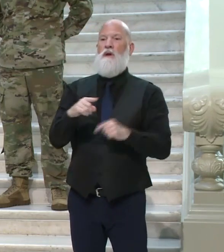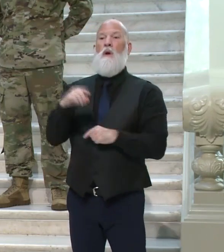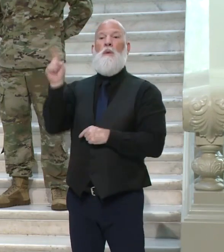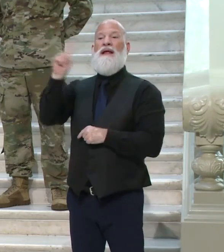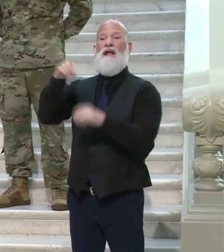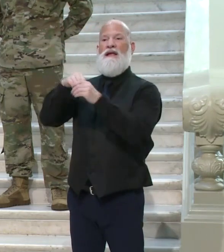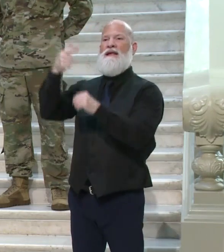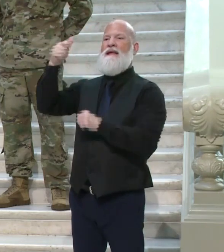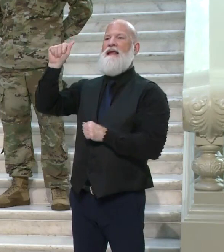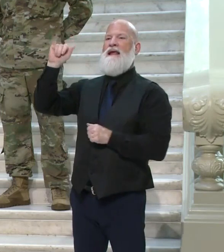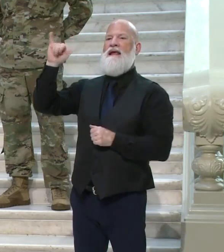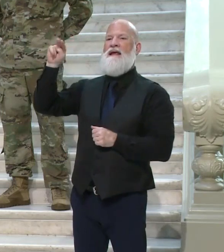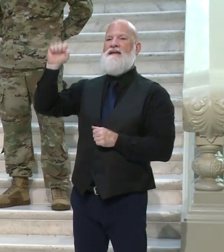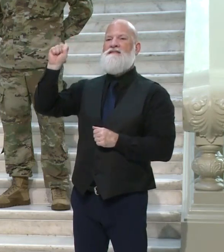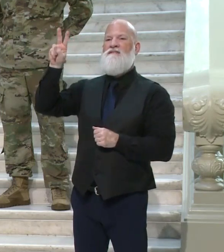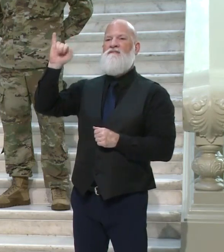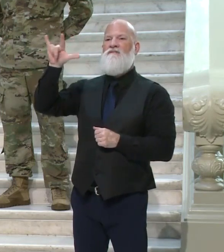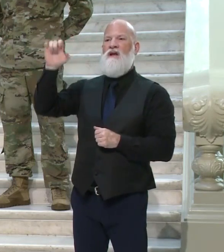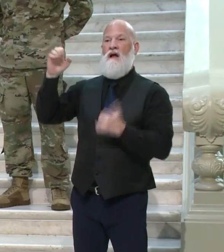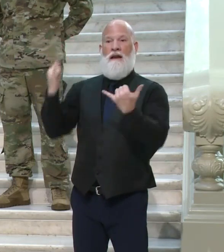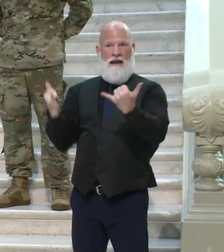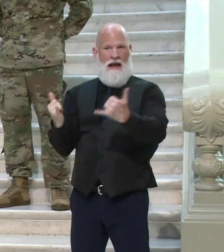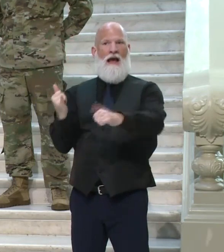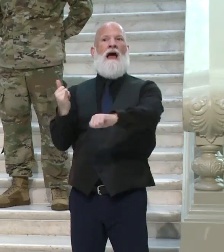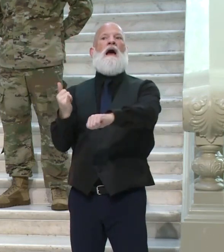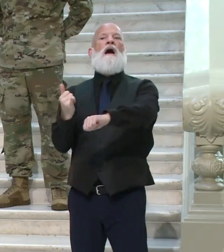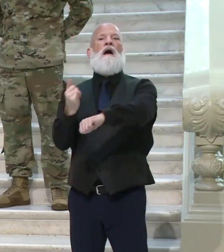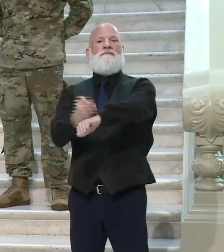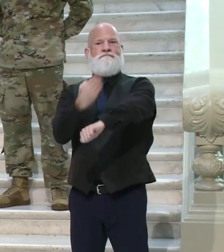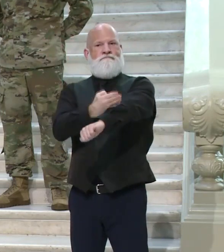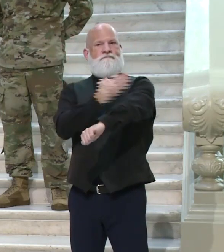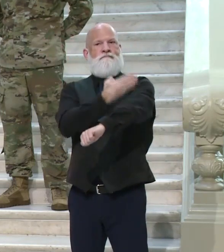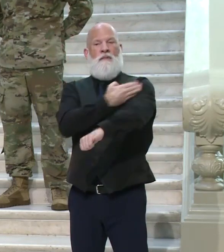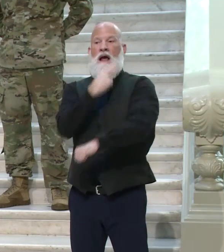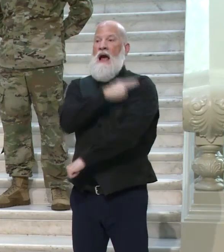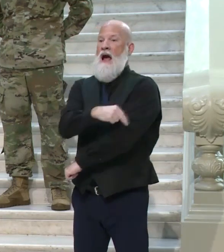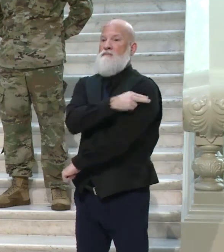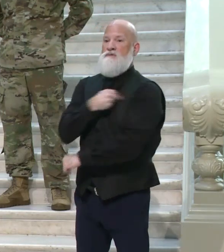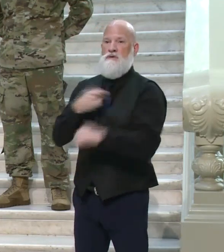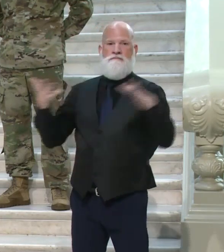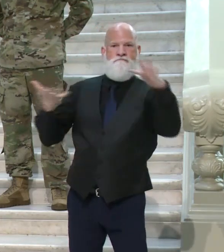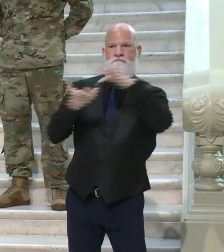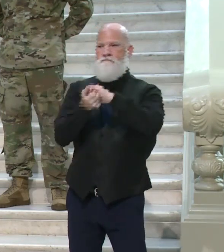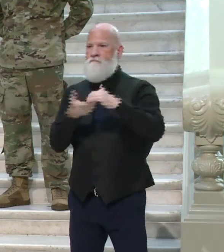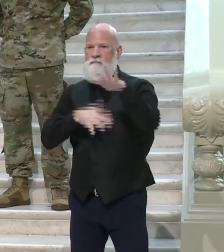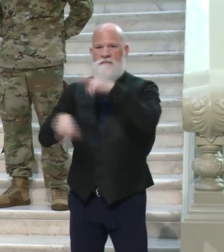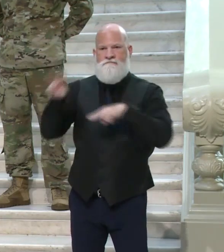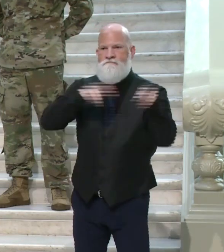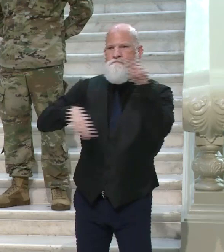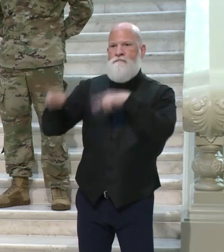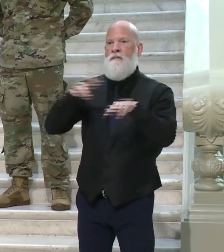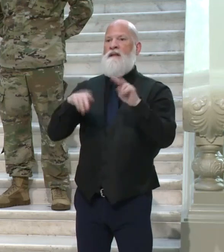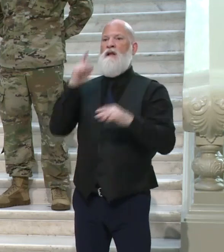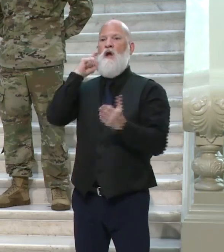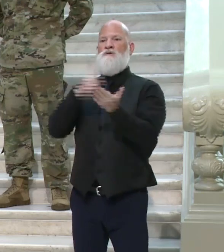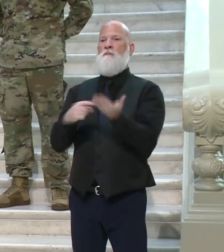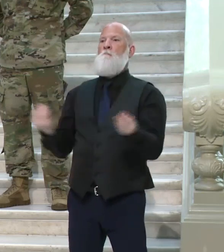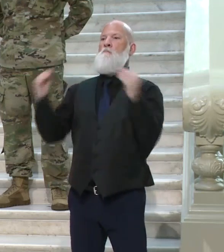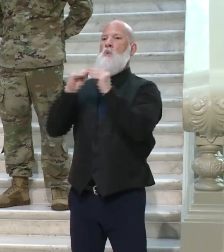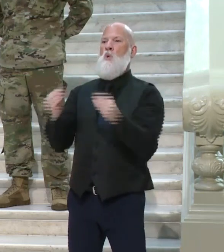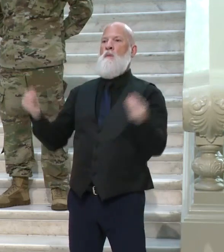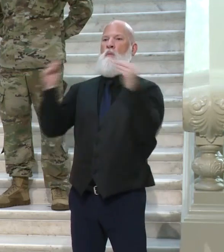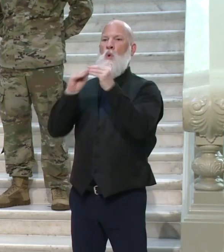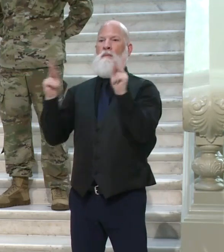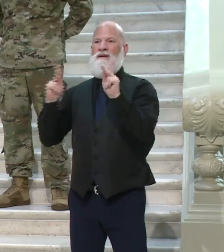an increase in cases, and our hospital partners in the area are seeing more hospitalizations. General King is